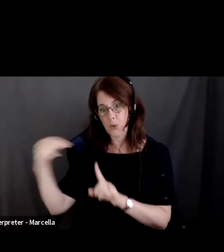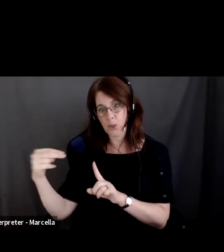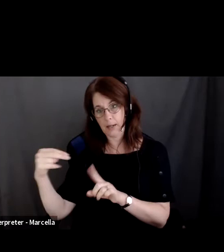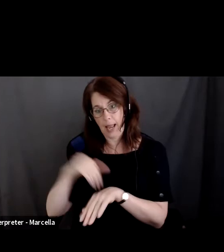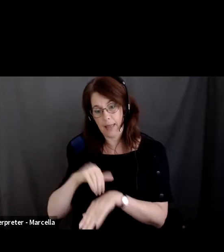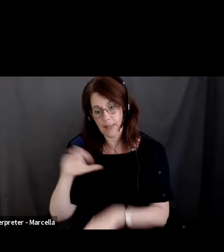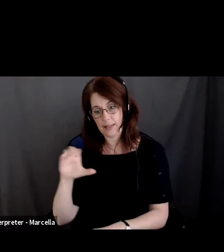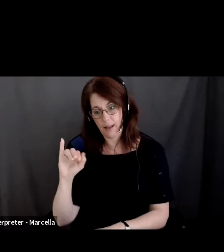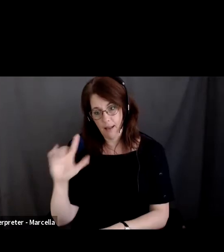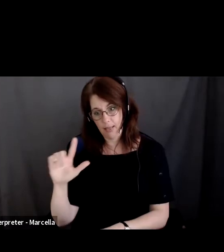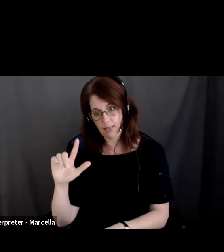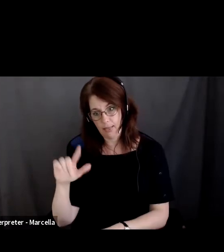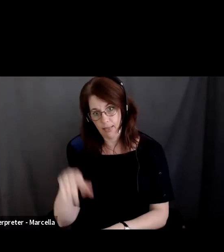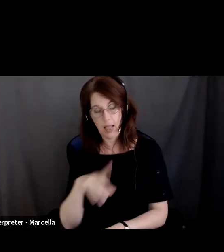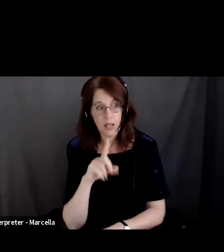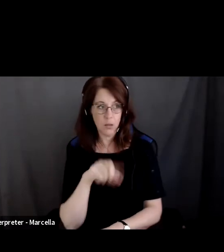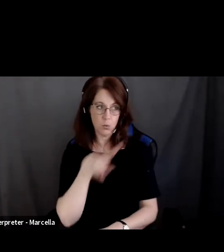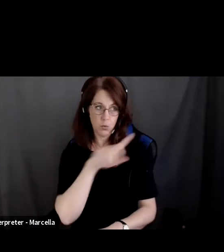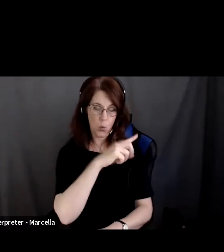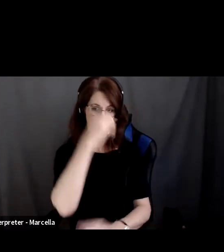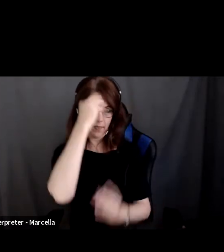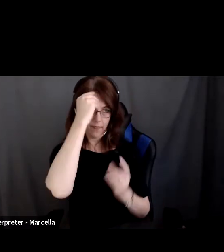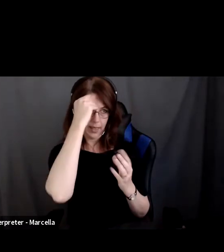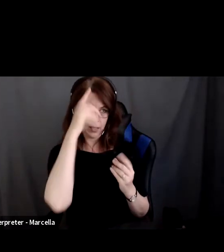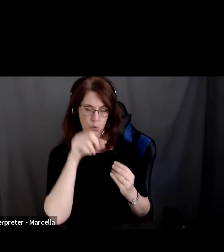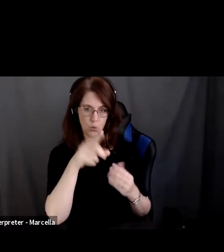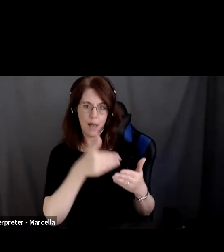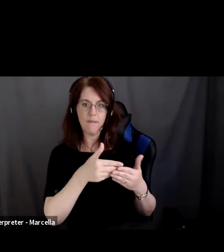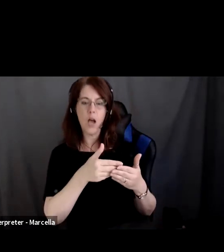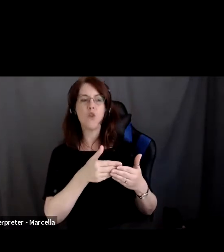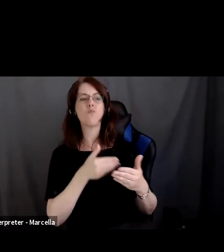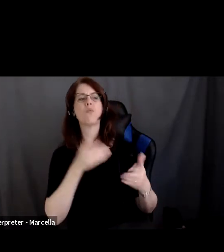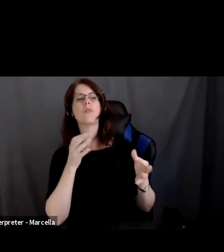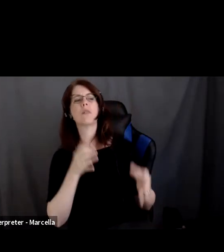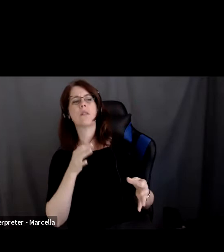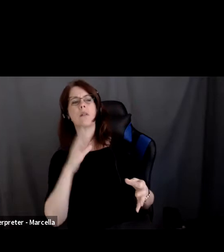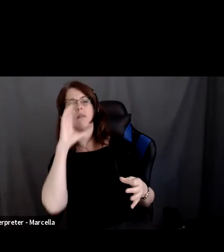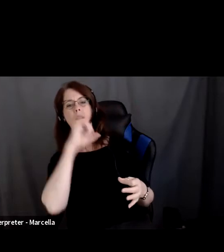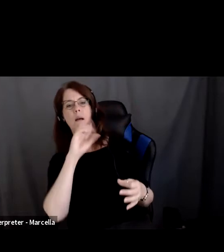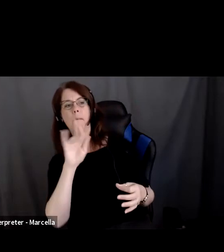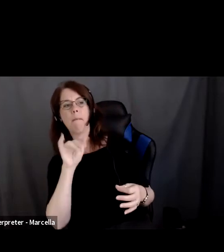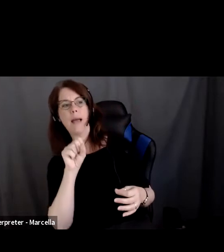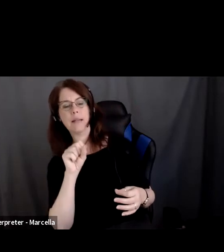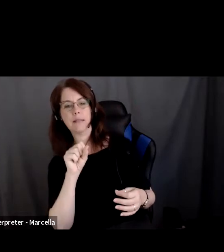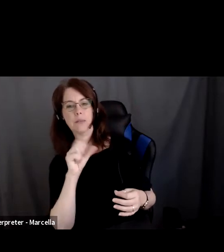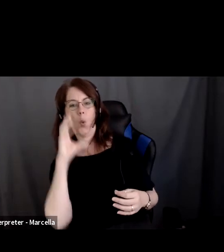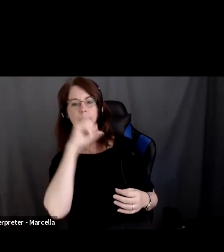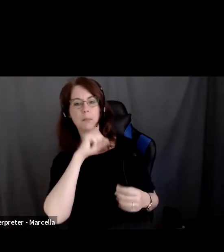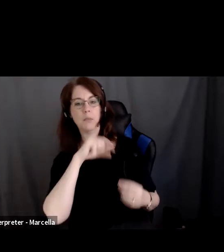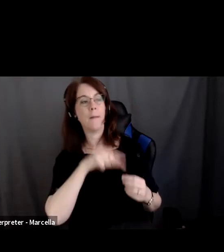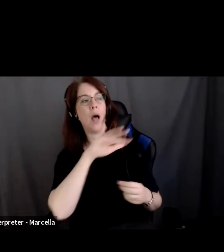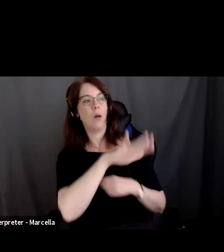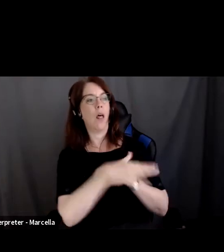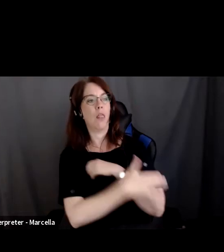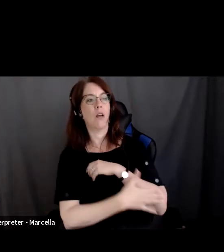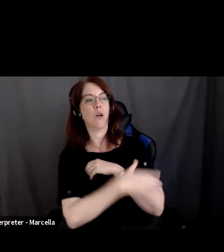CIL? And do you have preconceived notions or biases or assumptions about the rural communities